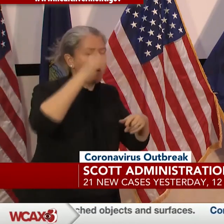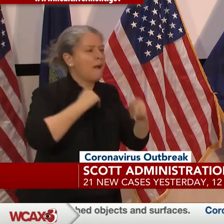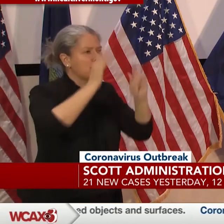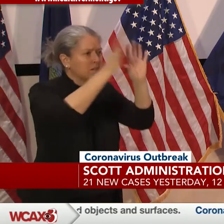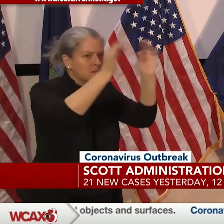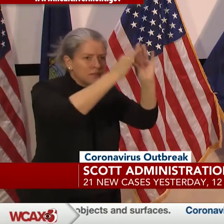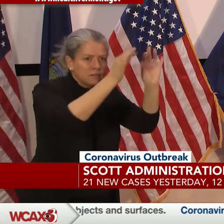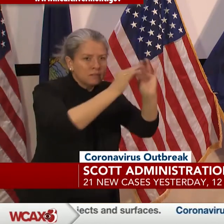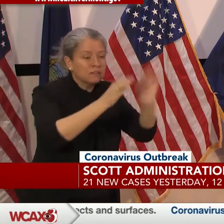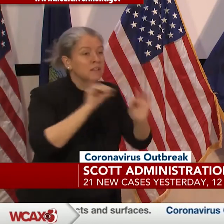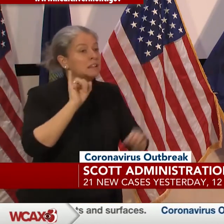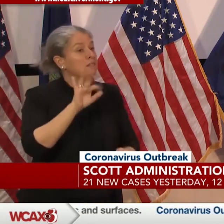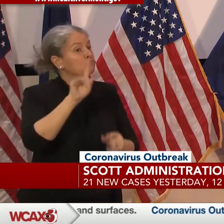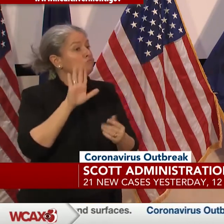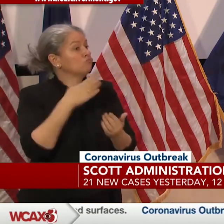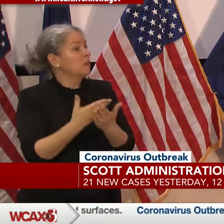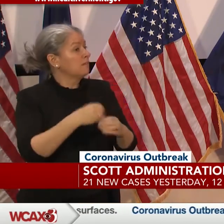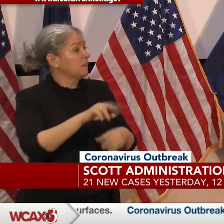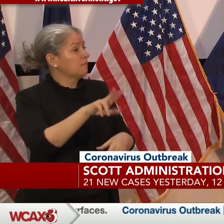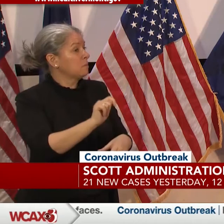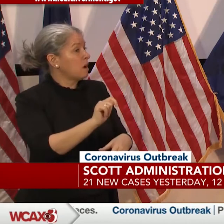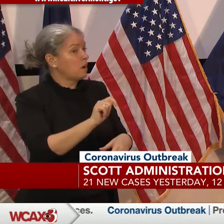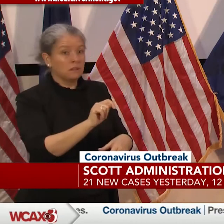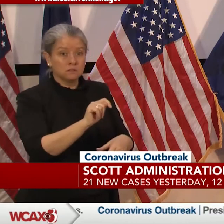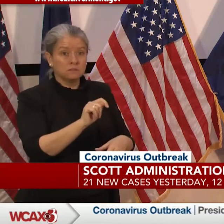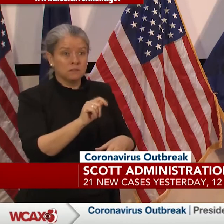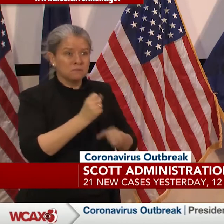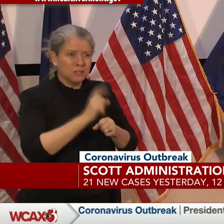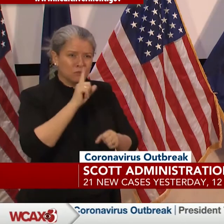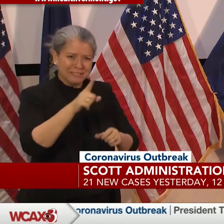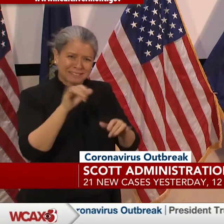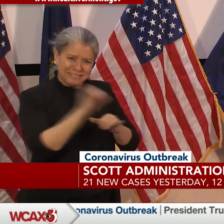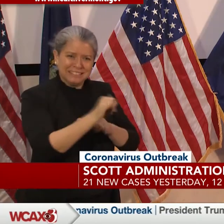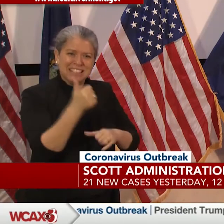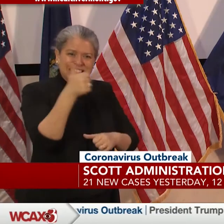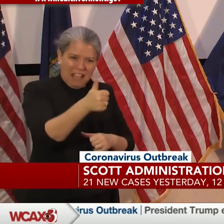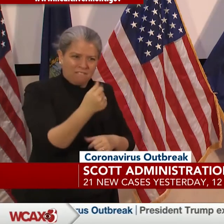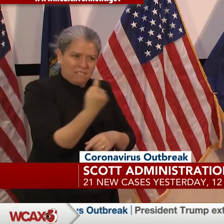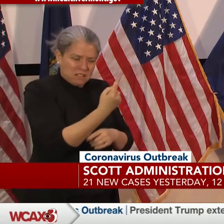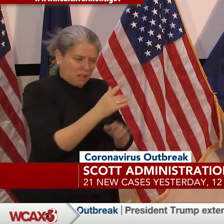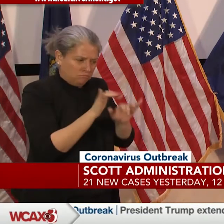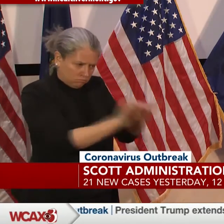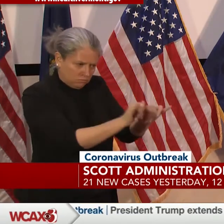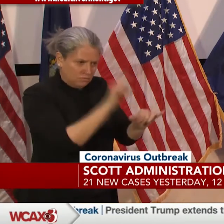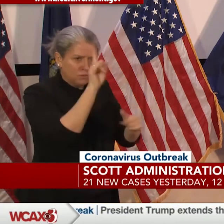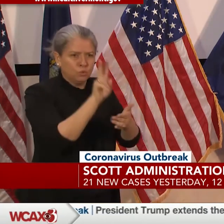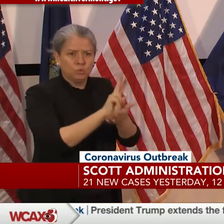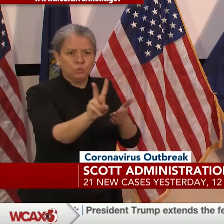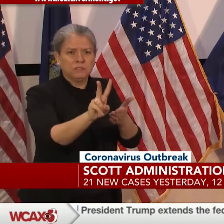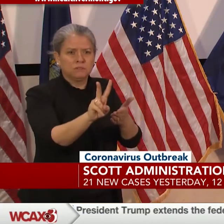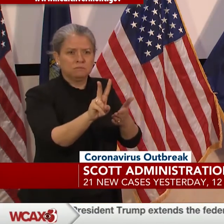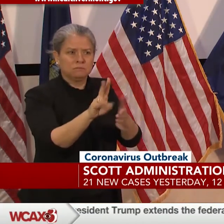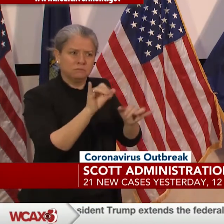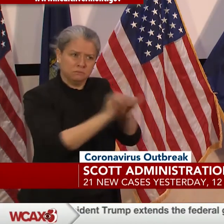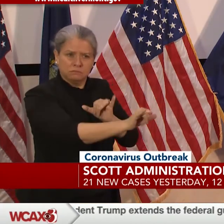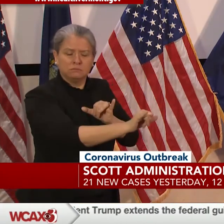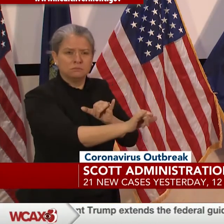gets across. If you're coming into the state, make sure you self-isolate for 14 days. And again,